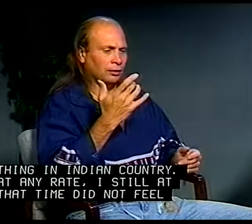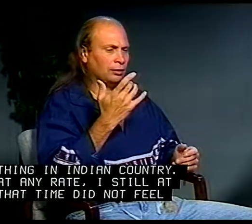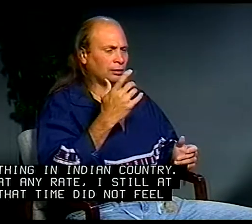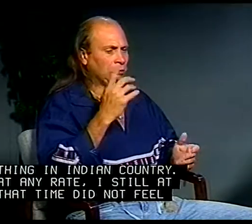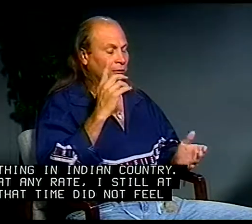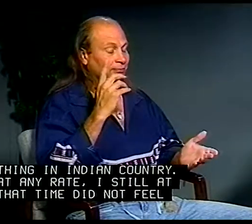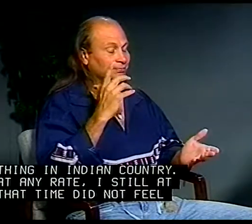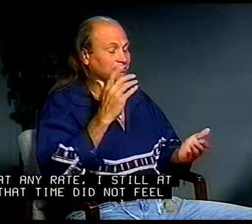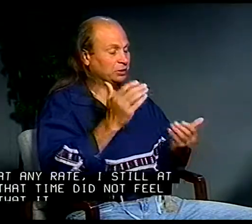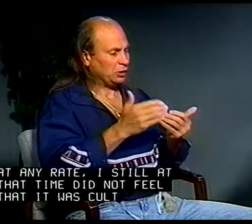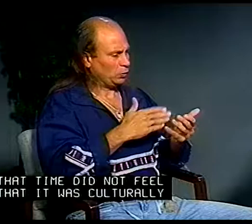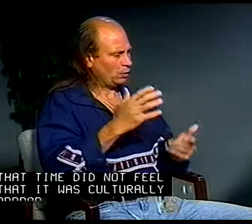At any rate,